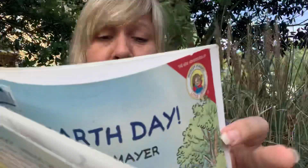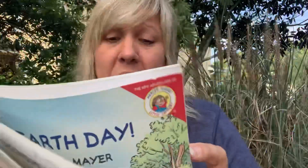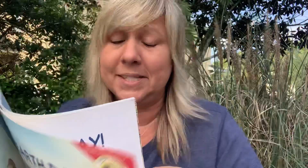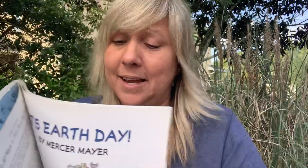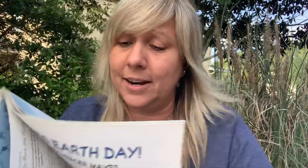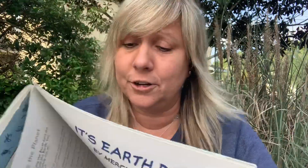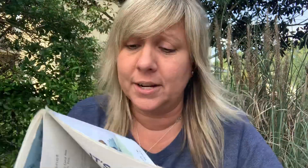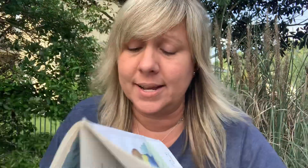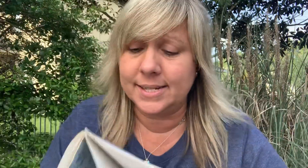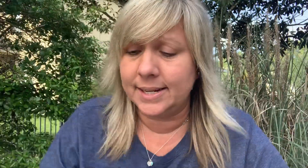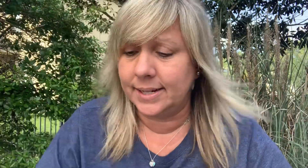It's got a good idea.